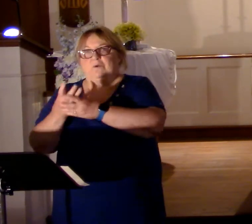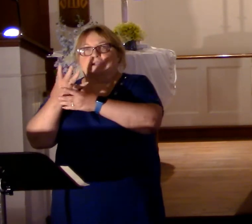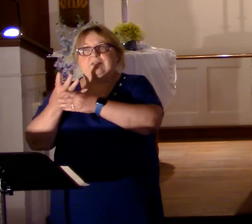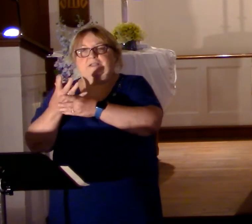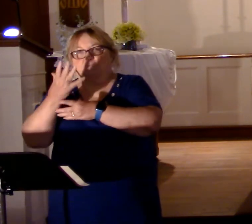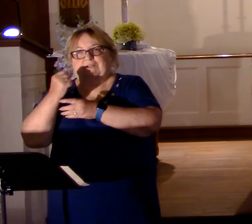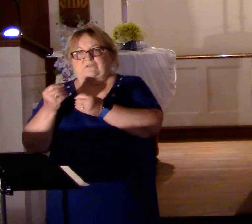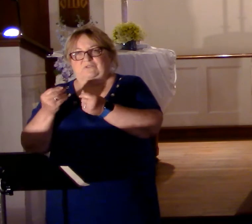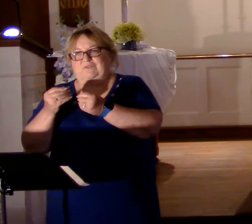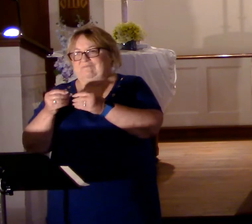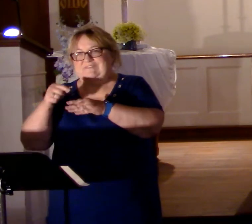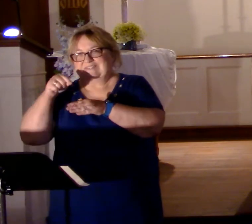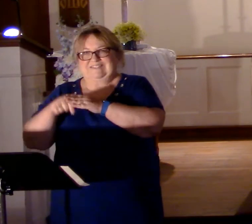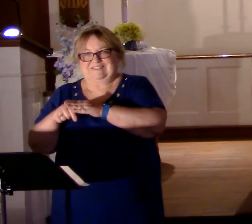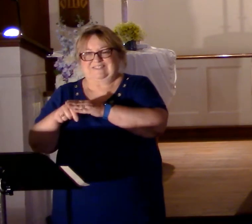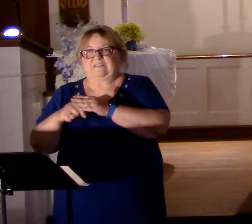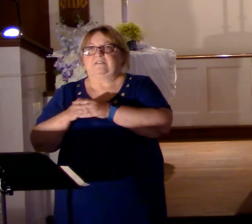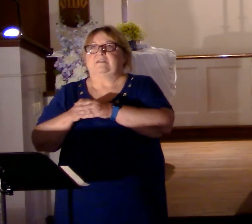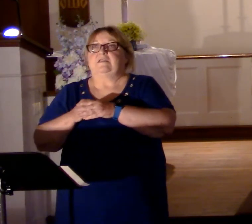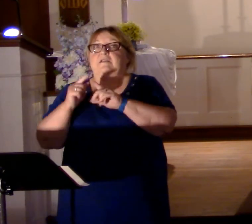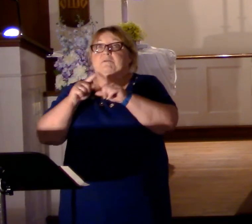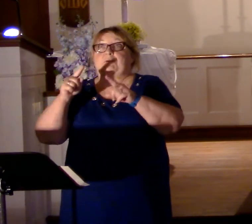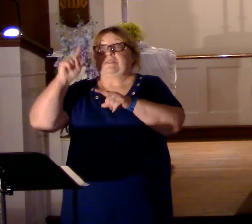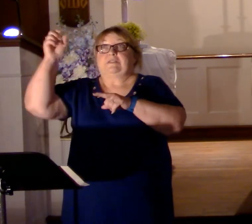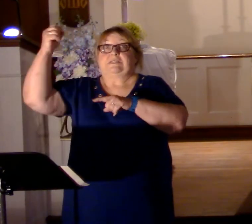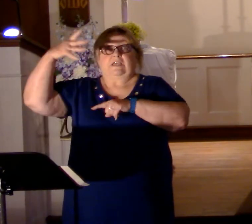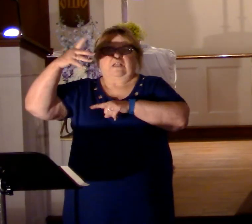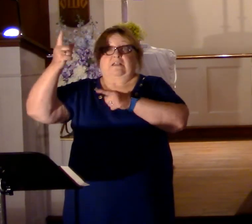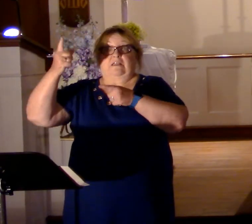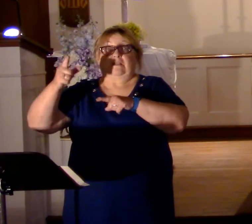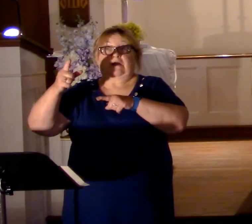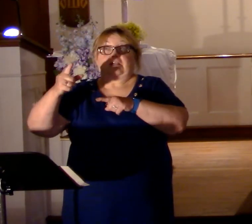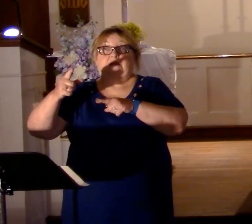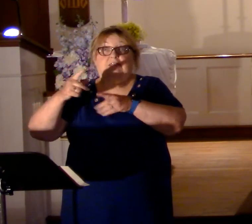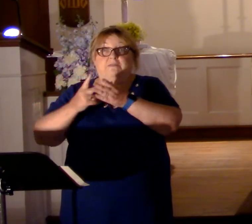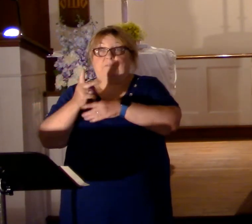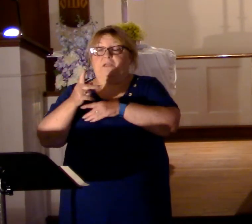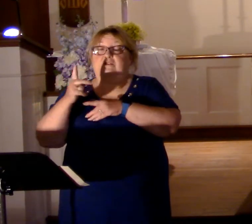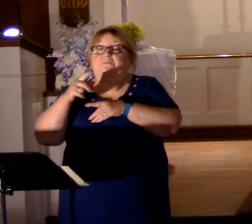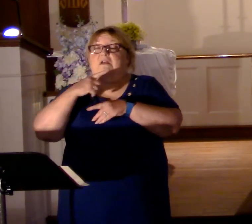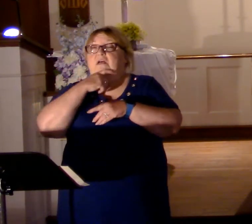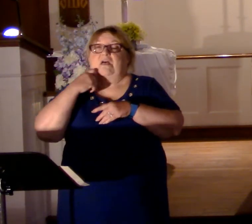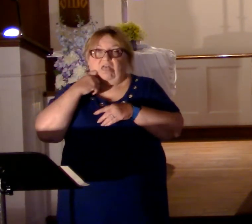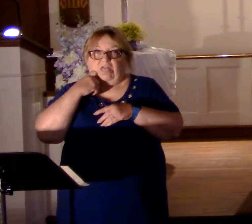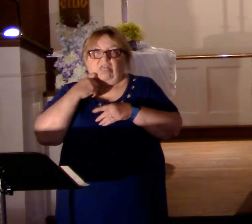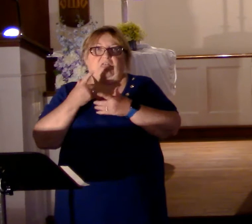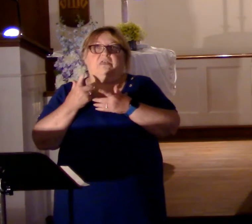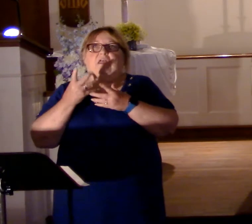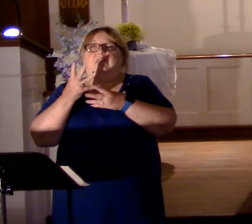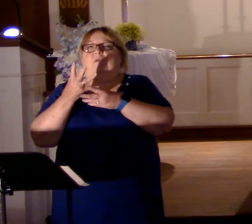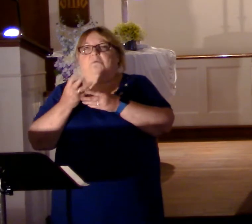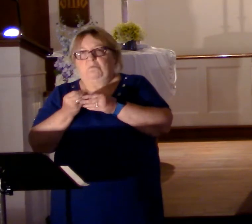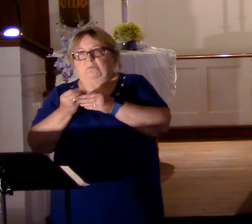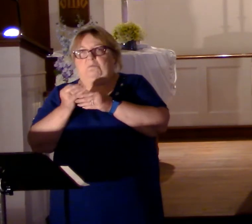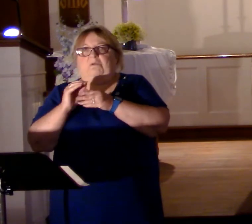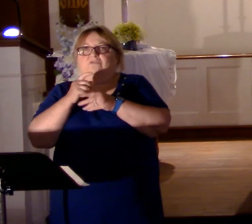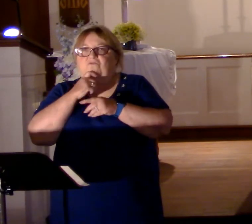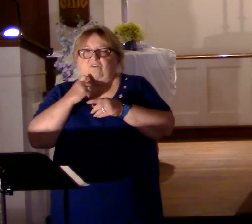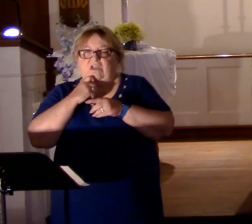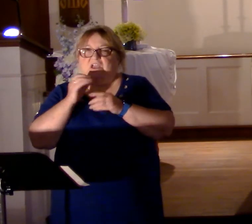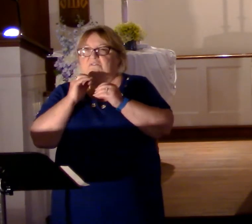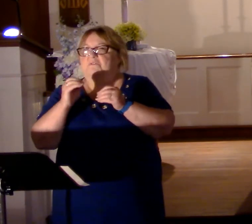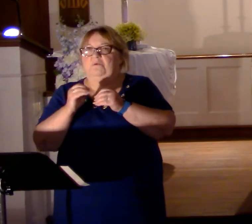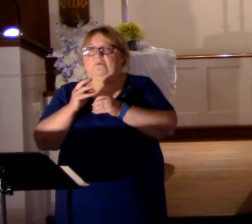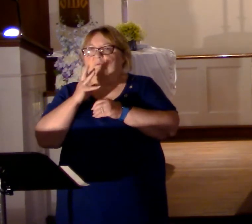because the soil was shallow. But when the sun came up, the plants were scorched, and they withered because they had no